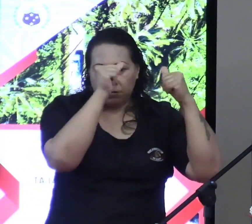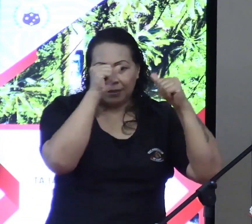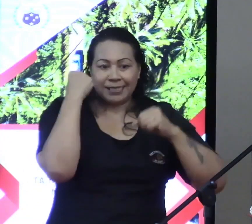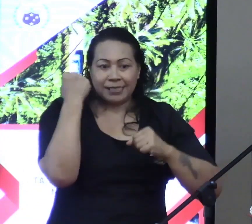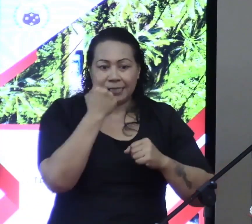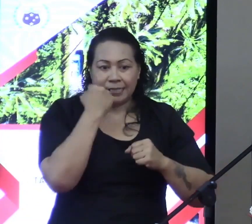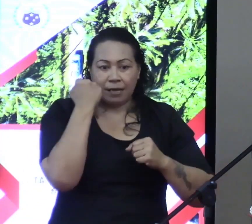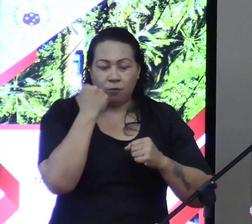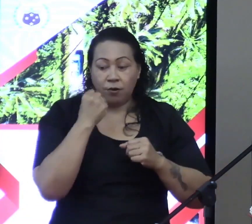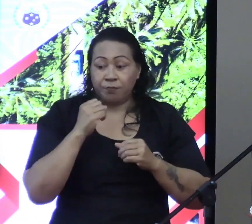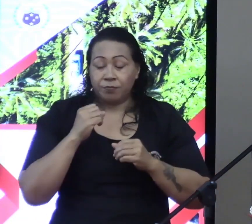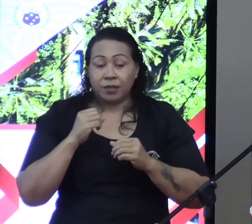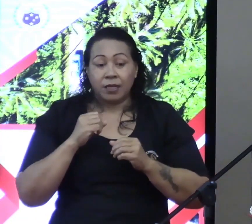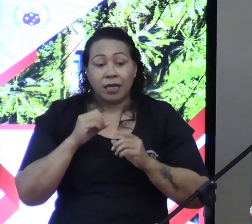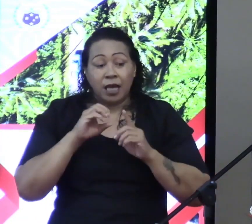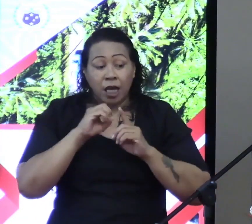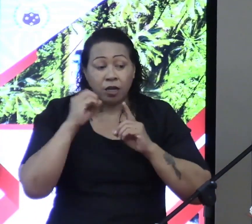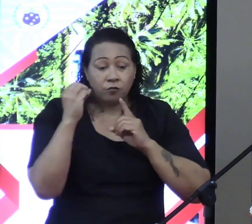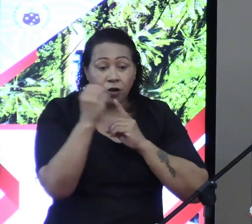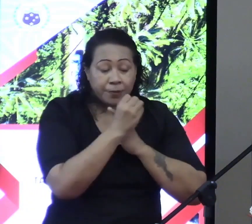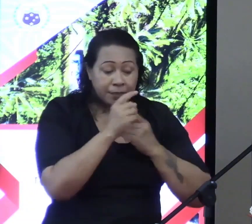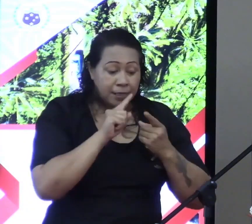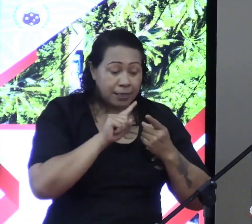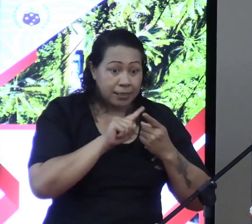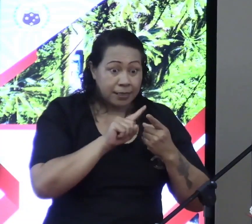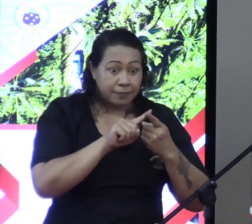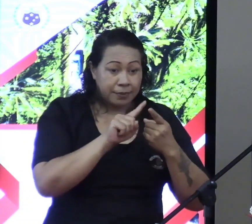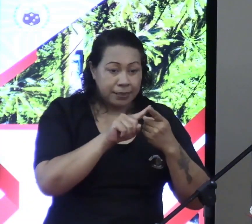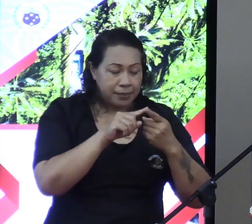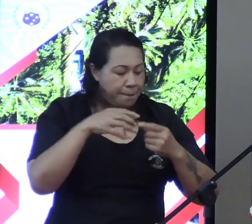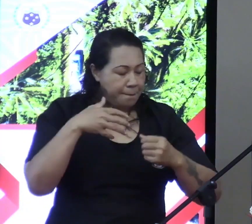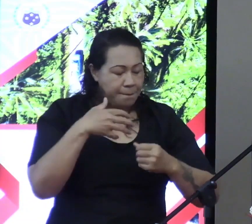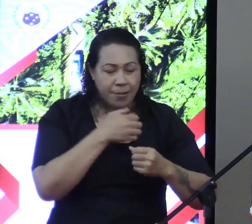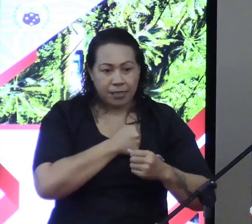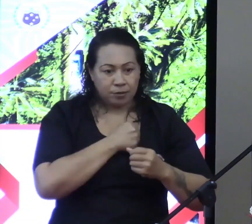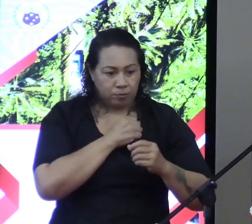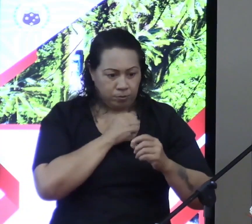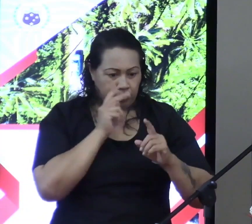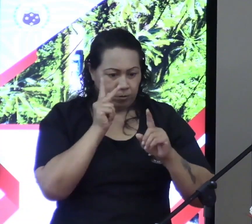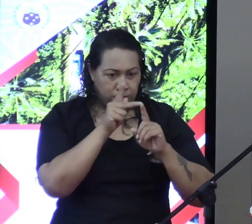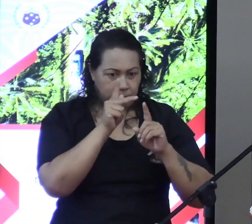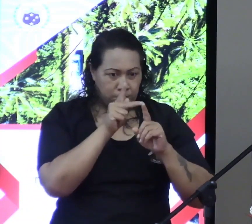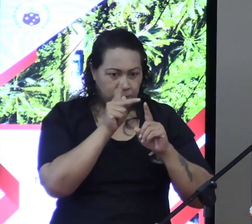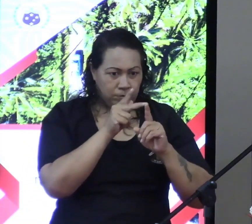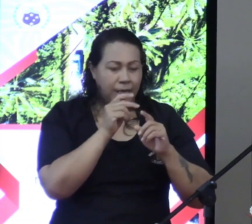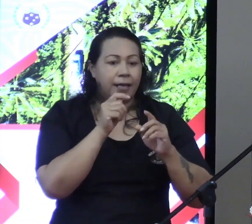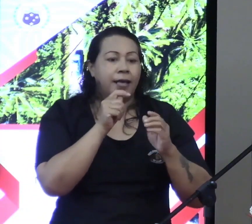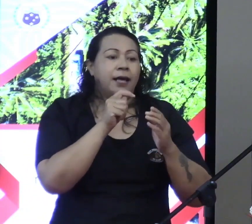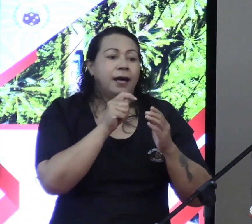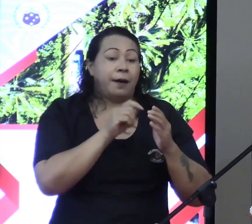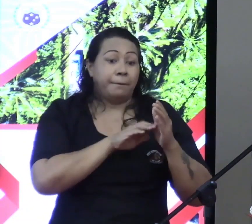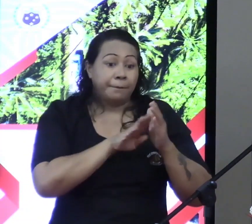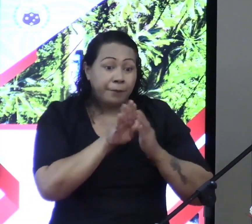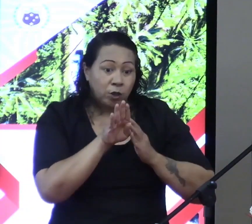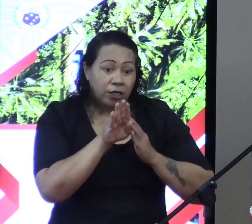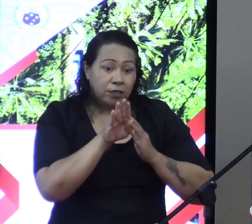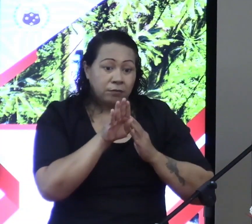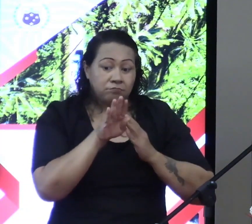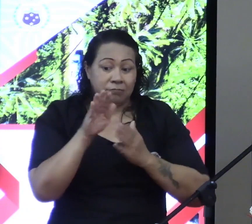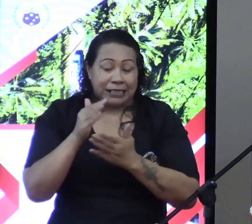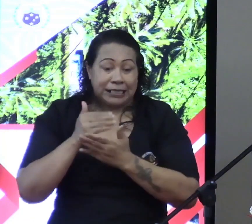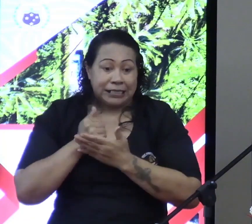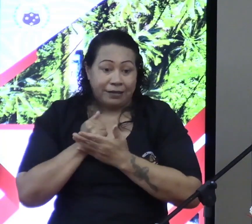Environmental conservation and sustainability remain crucial in building resilience, and we will